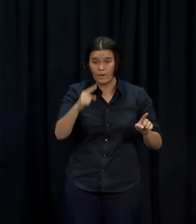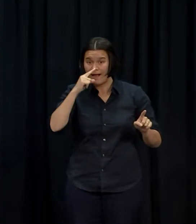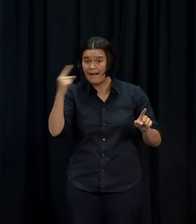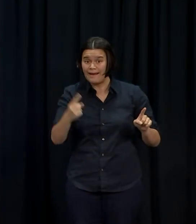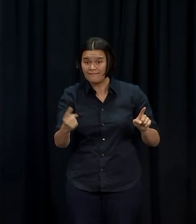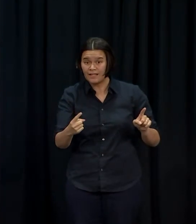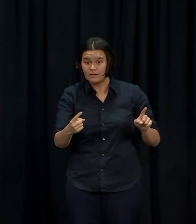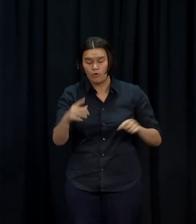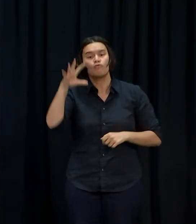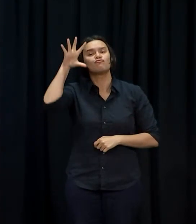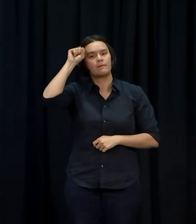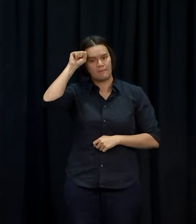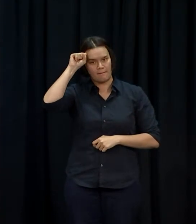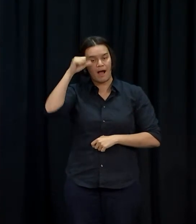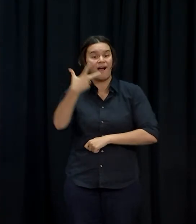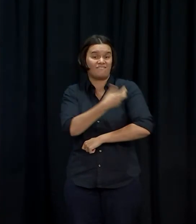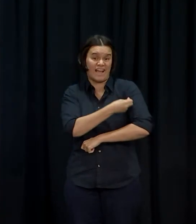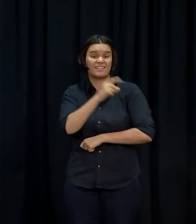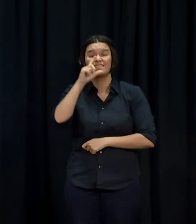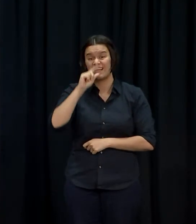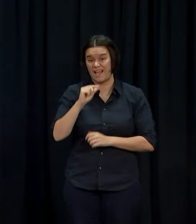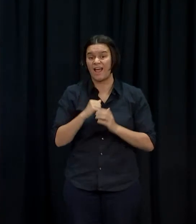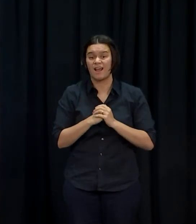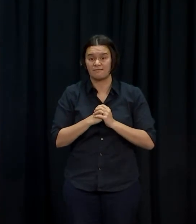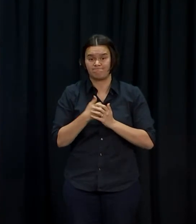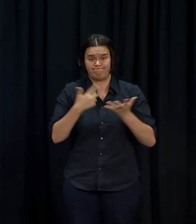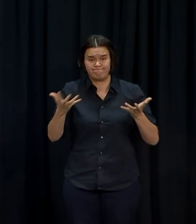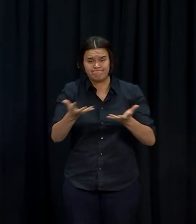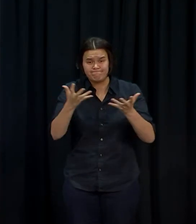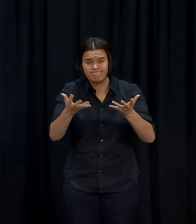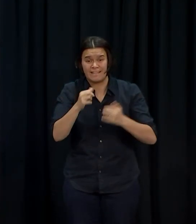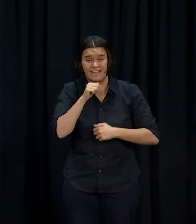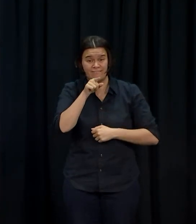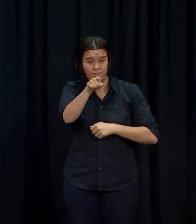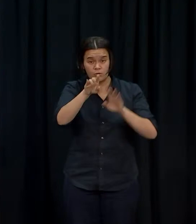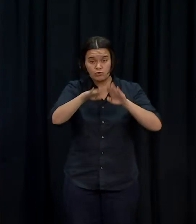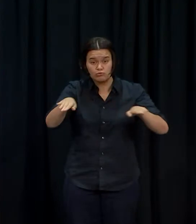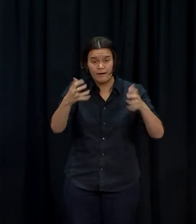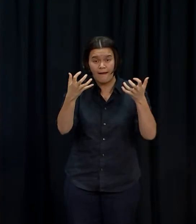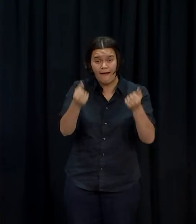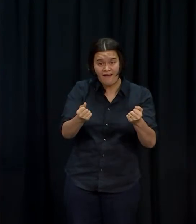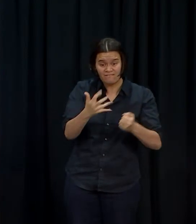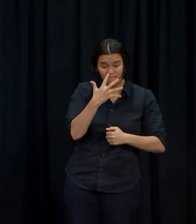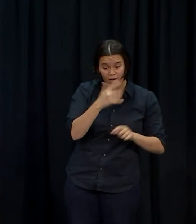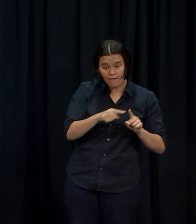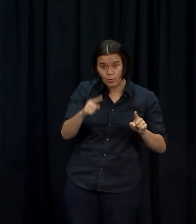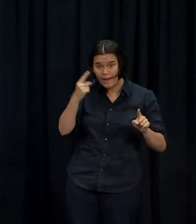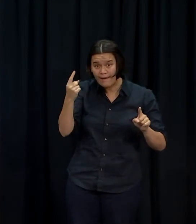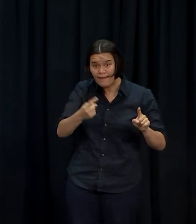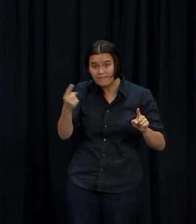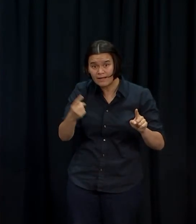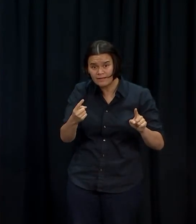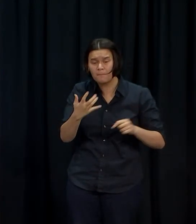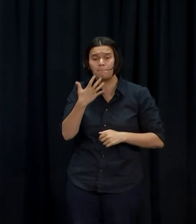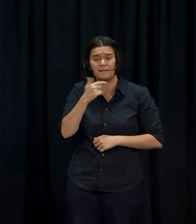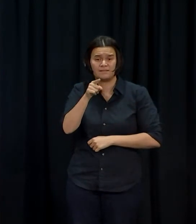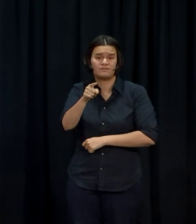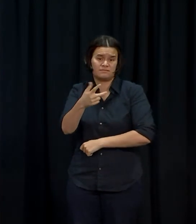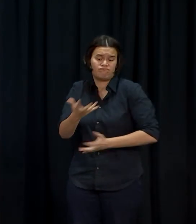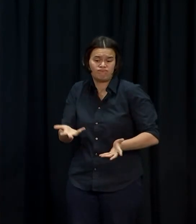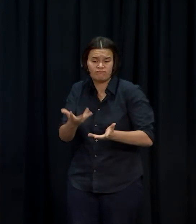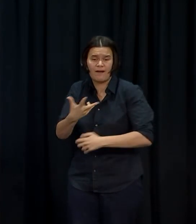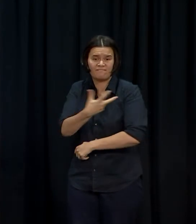11 can now be vaccinated, and I encourage parents and caregivers to seek out information to help you make that important